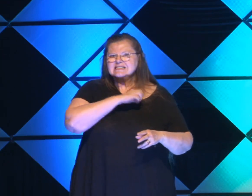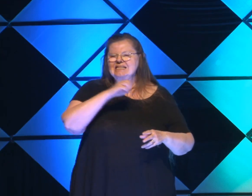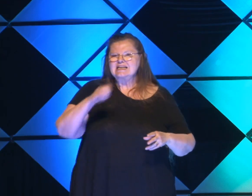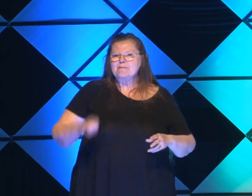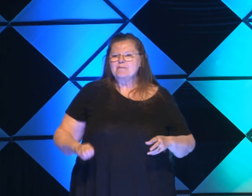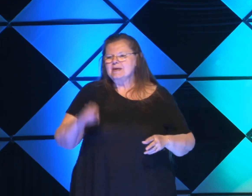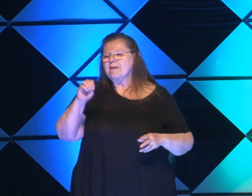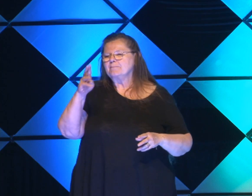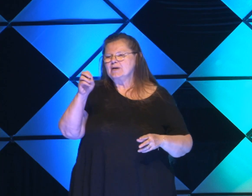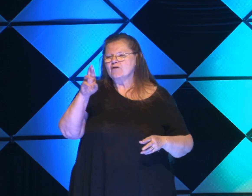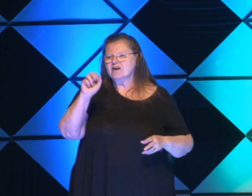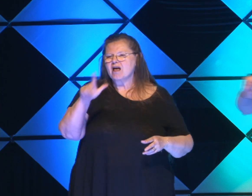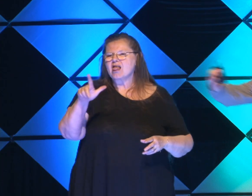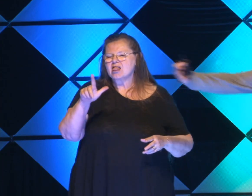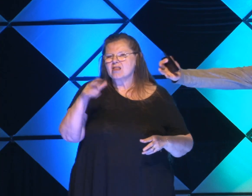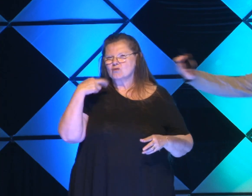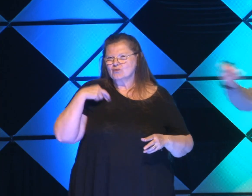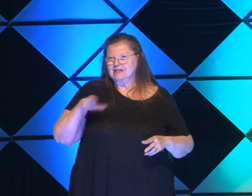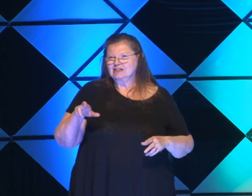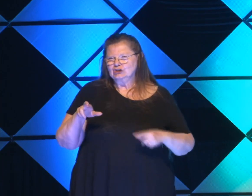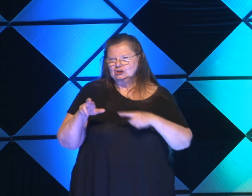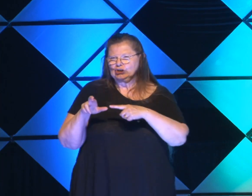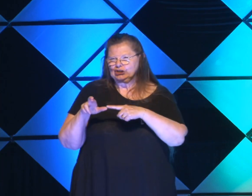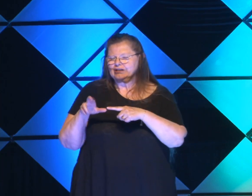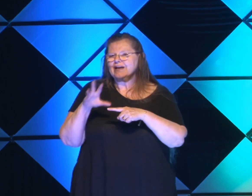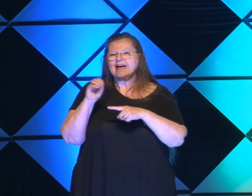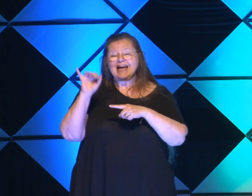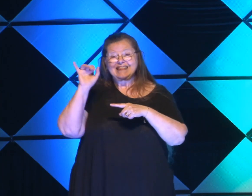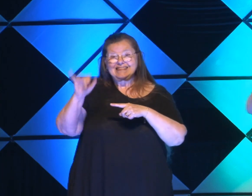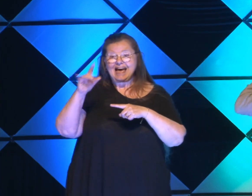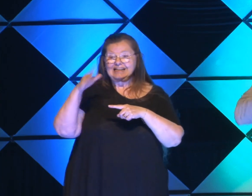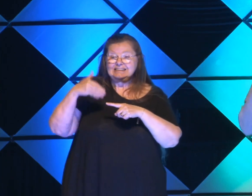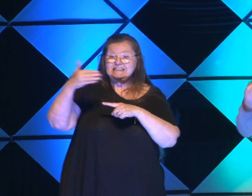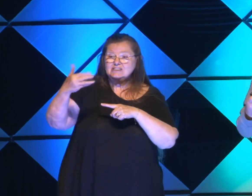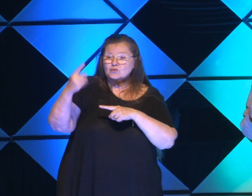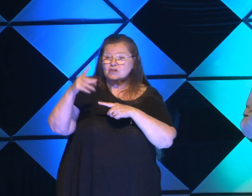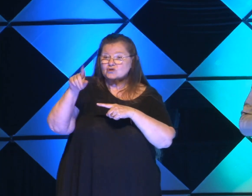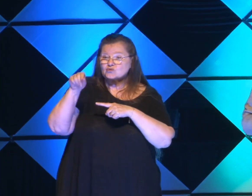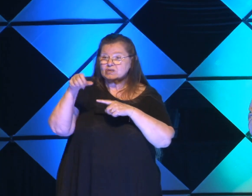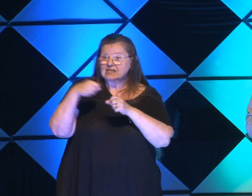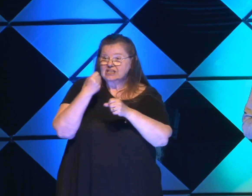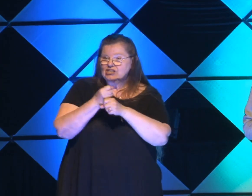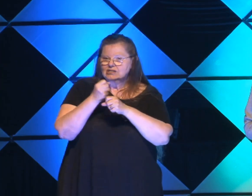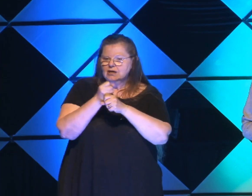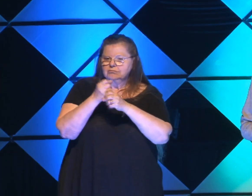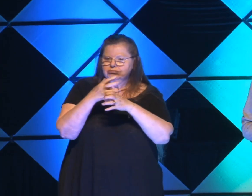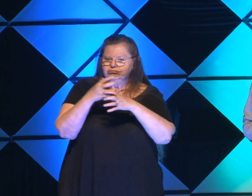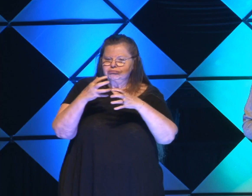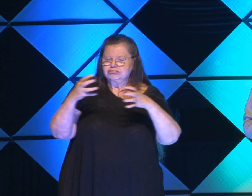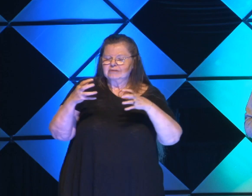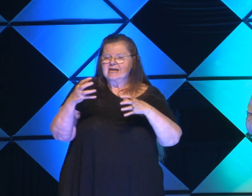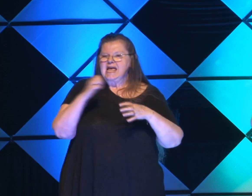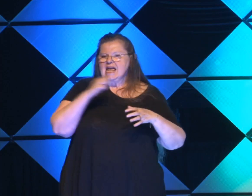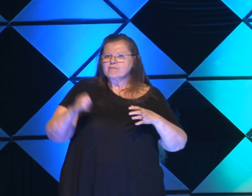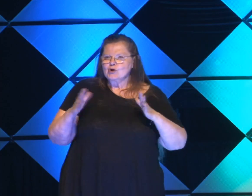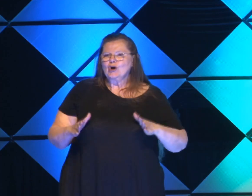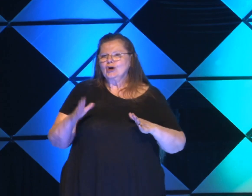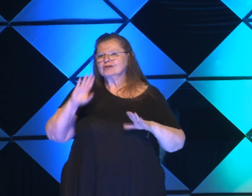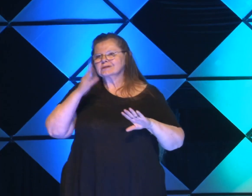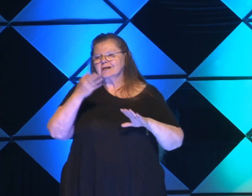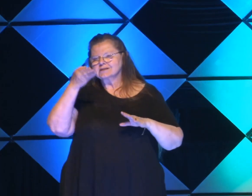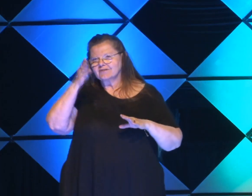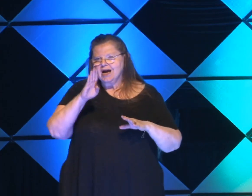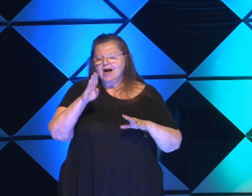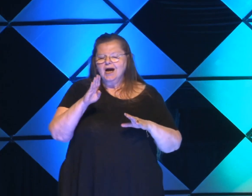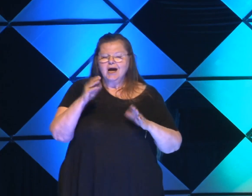religion. And over the next 120 years, that just continues to grow. And emperors are called sons of God. Coins are